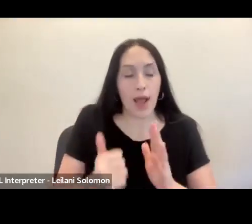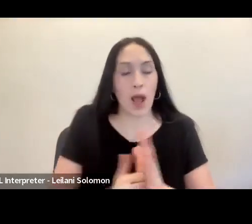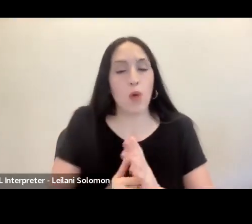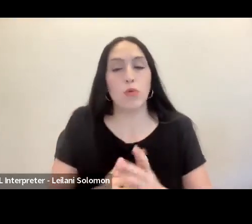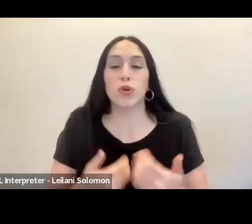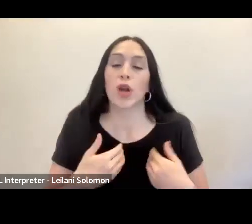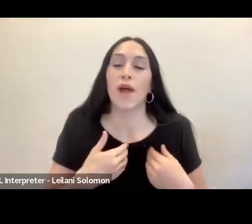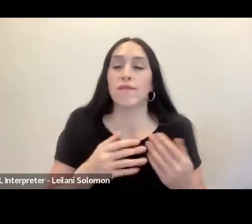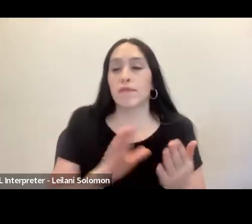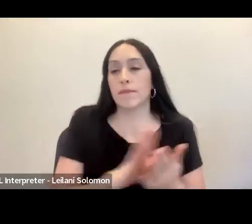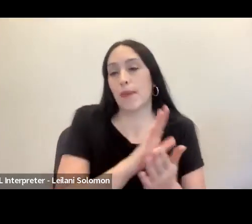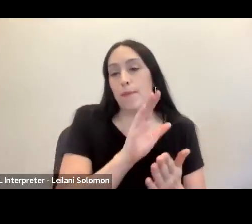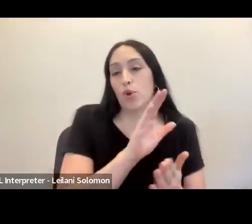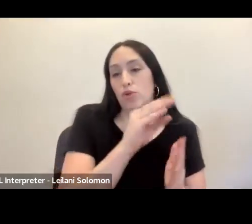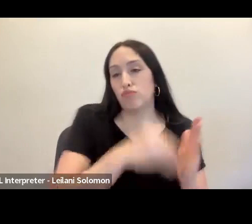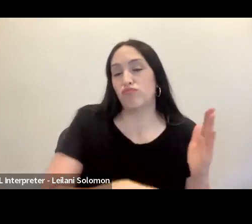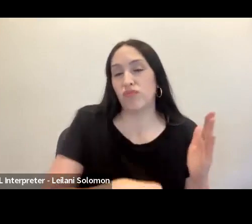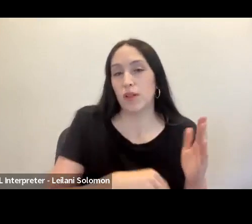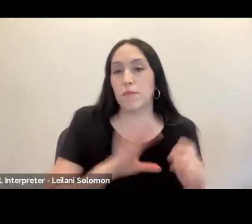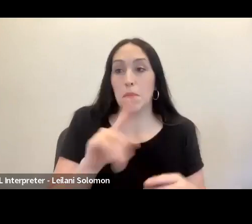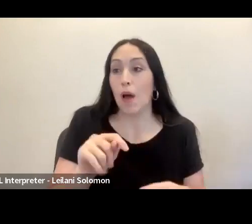But no, there's nothing you need to do.